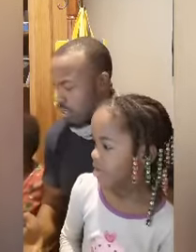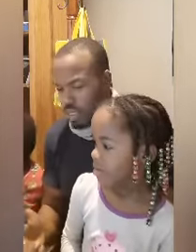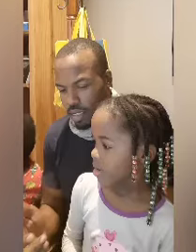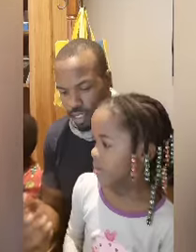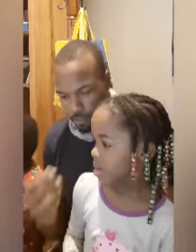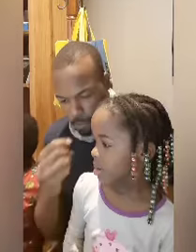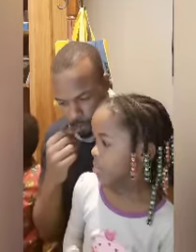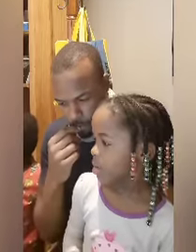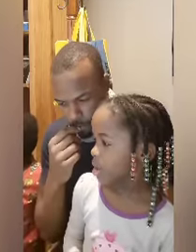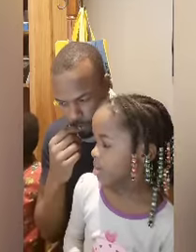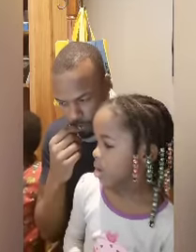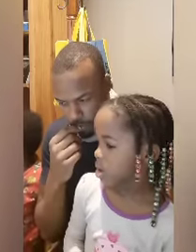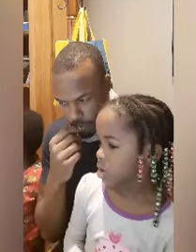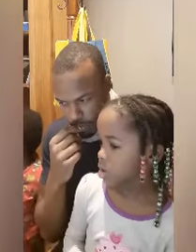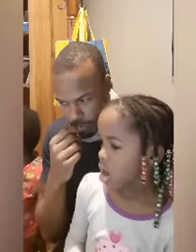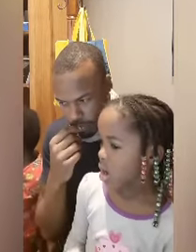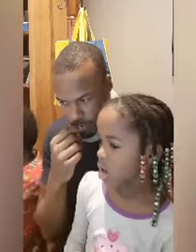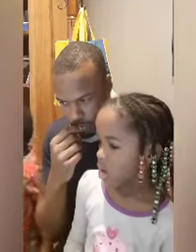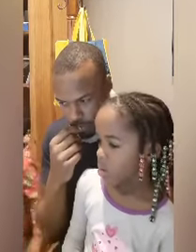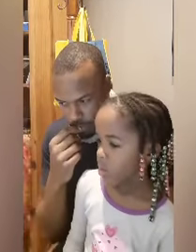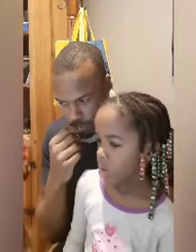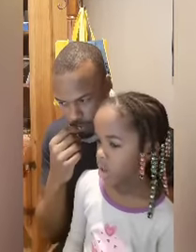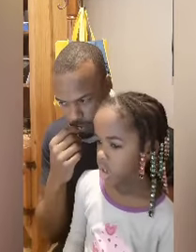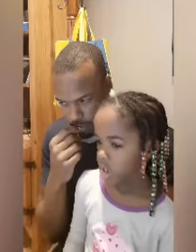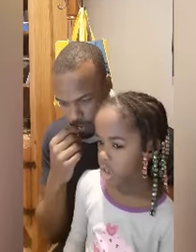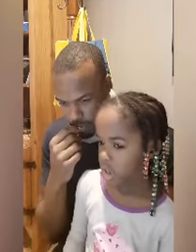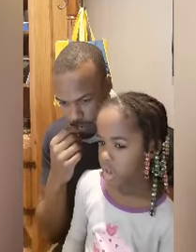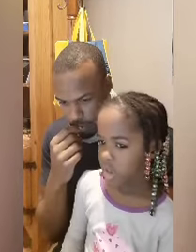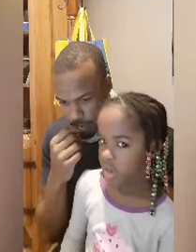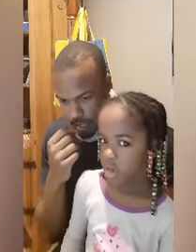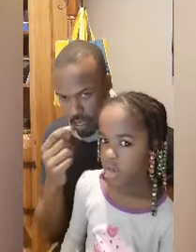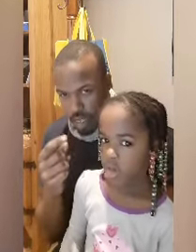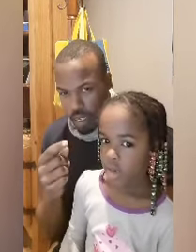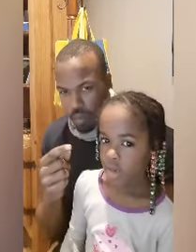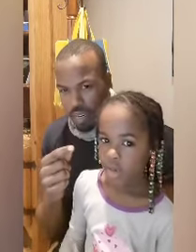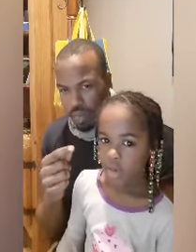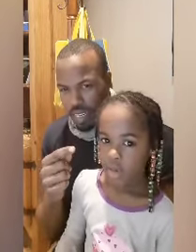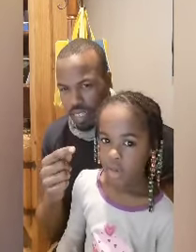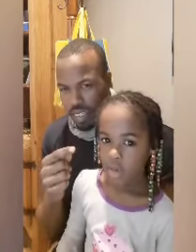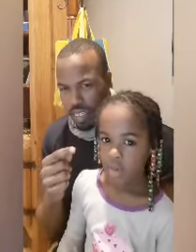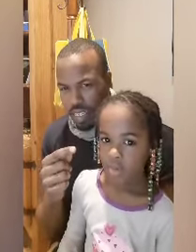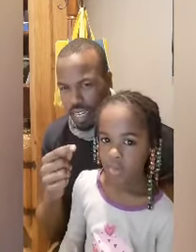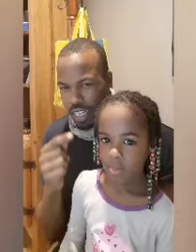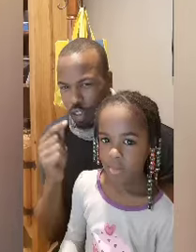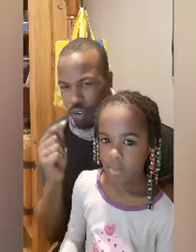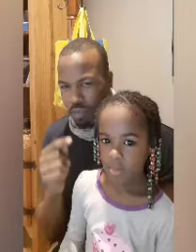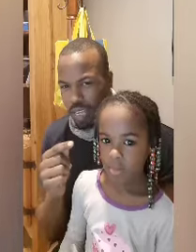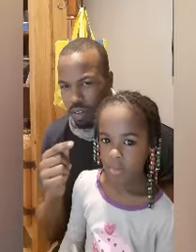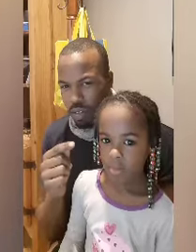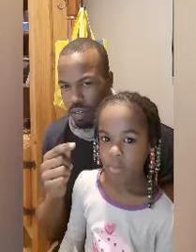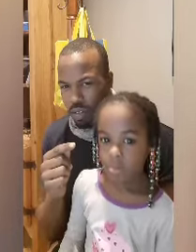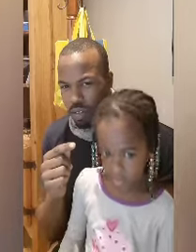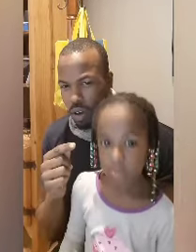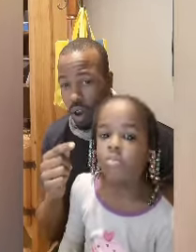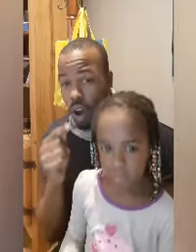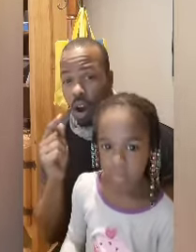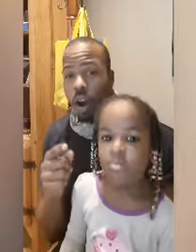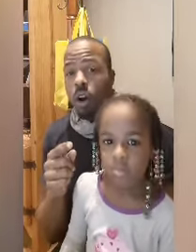Well, we can put them on a dog working thing. Wait a minute. Like a treadmill? Oh,